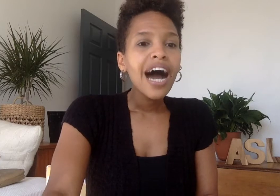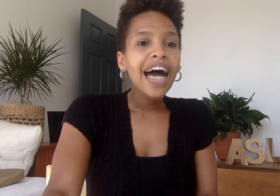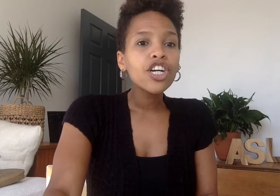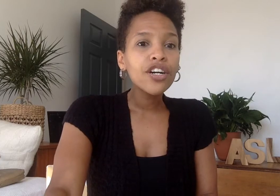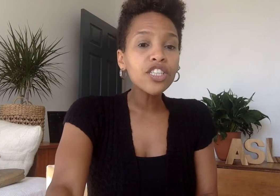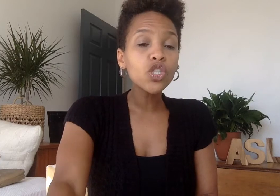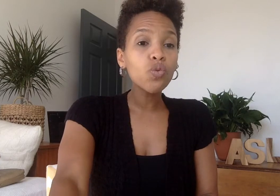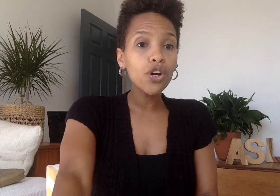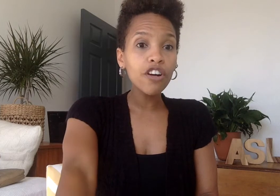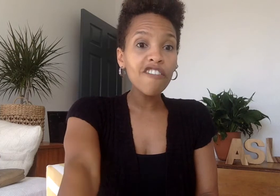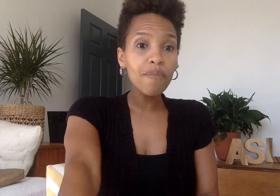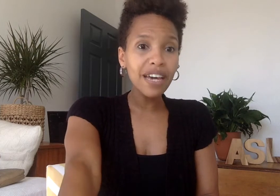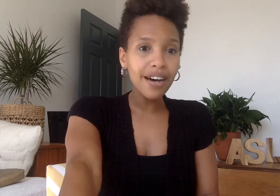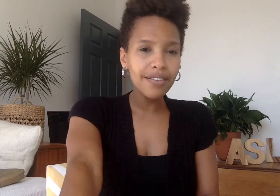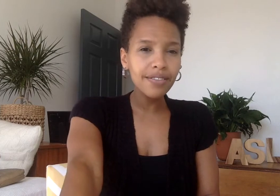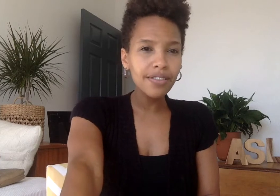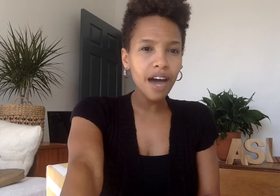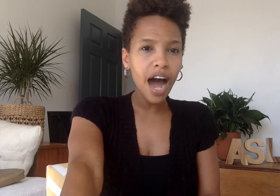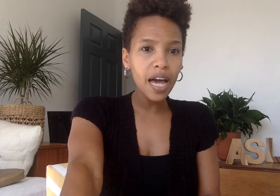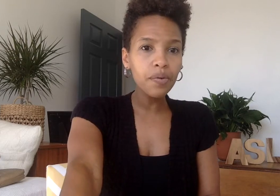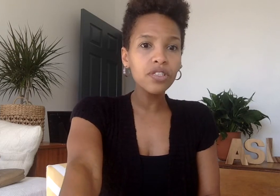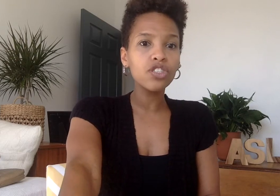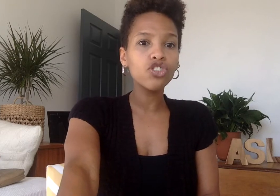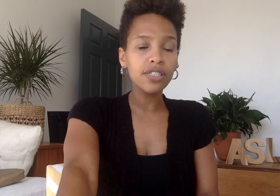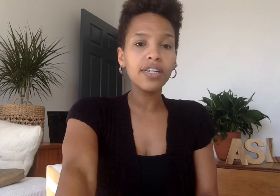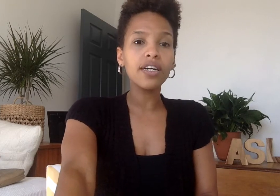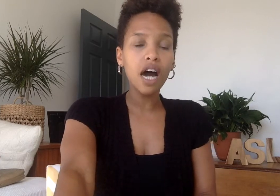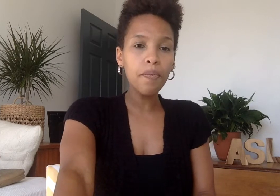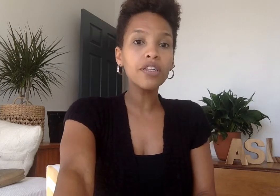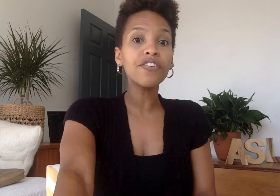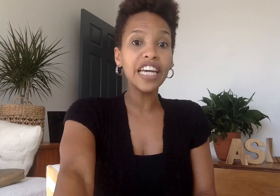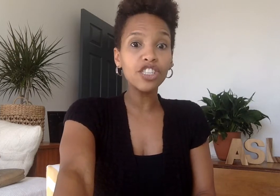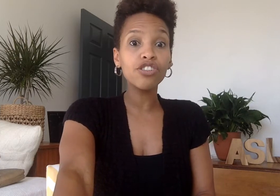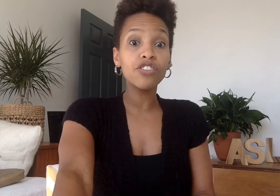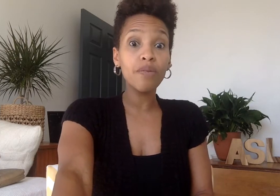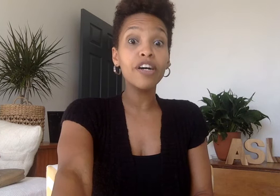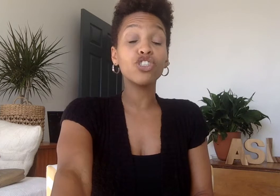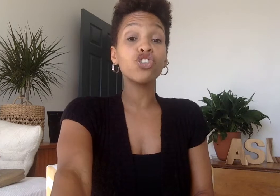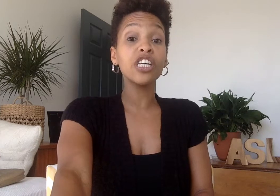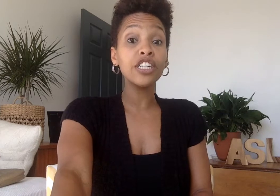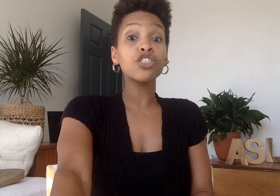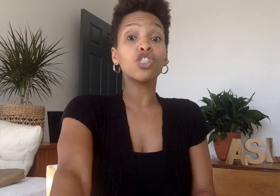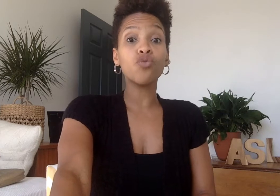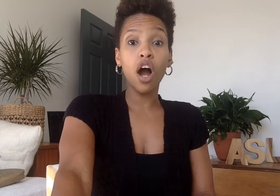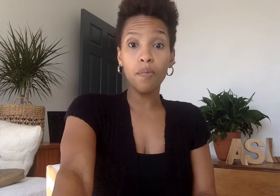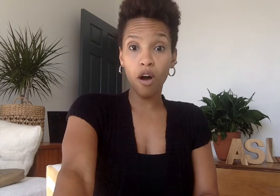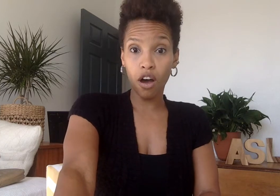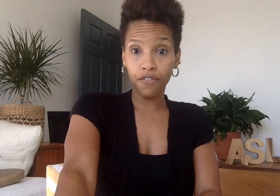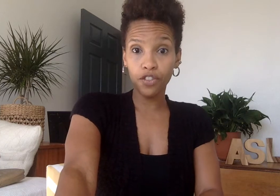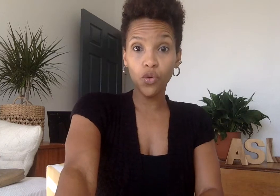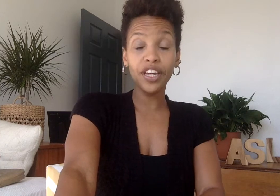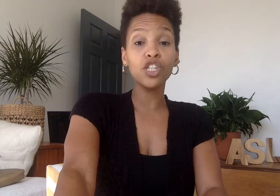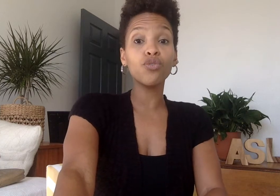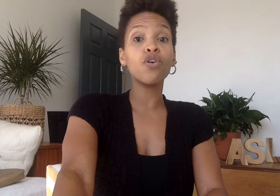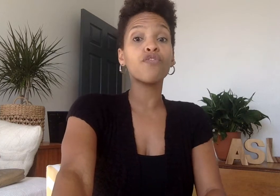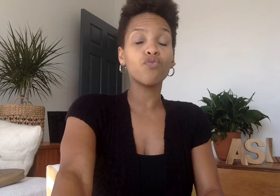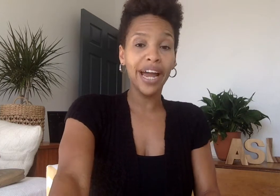I couldn't swerve because I was just a couple of inches from a sheer drop off. So he drove right